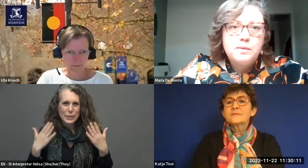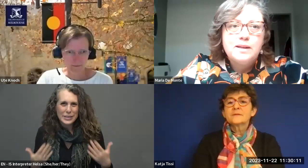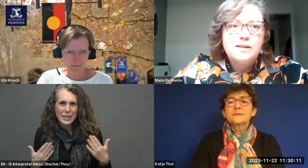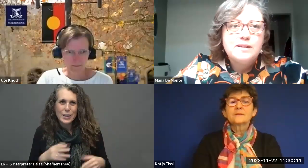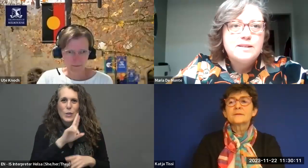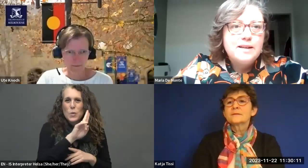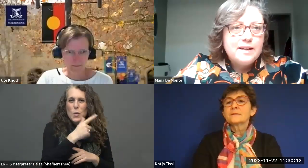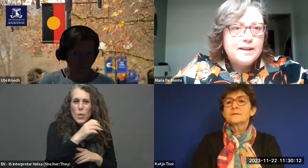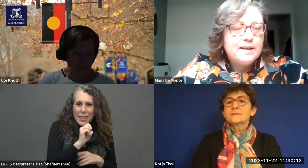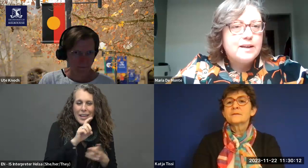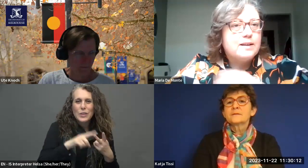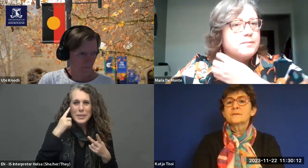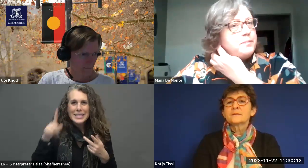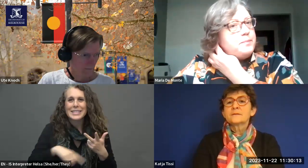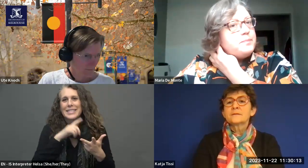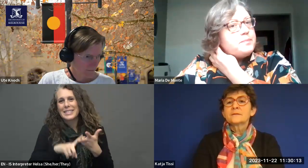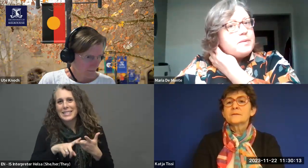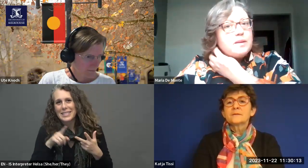Ute, Tobias,